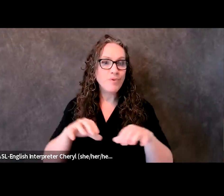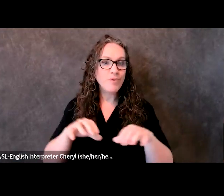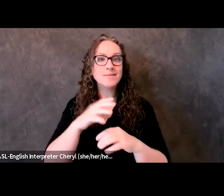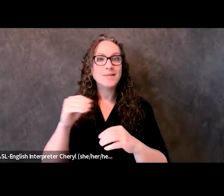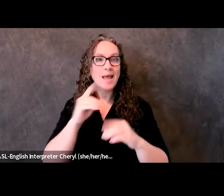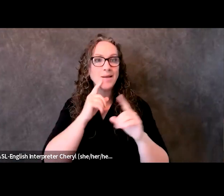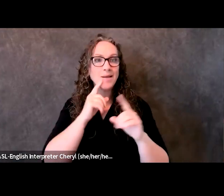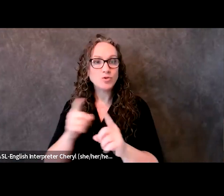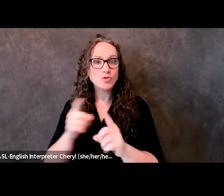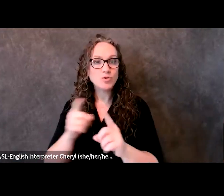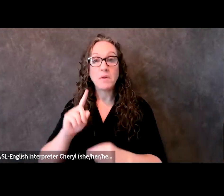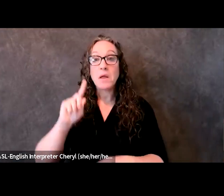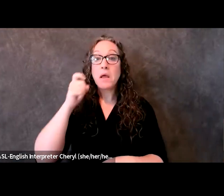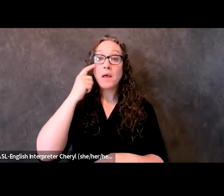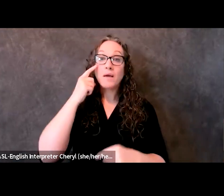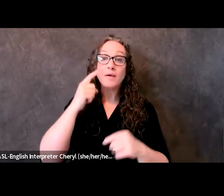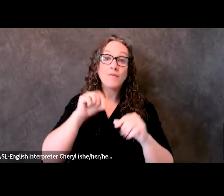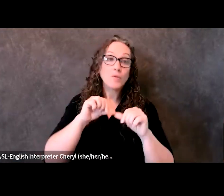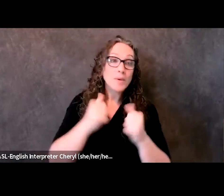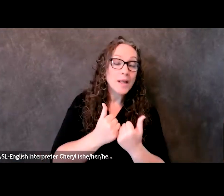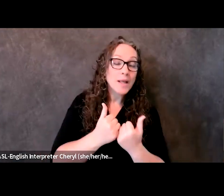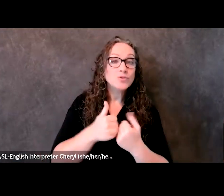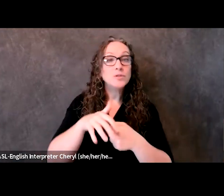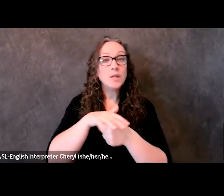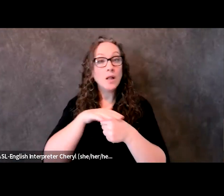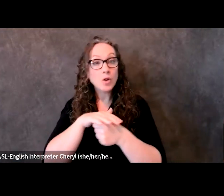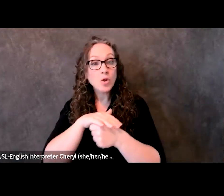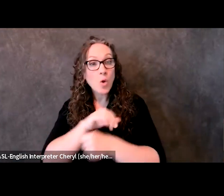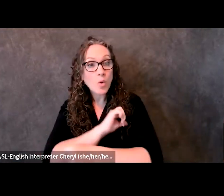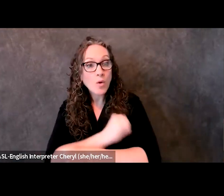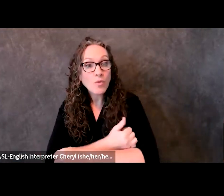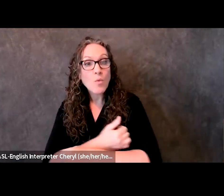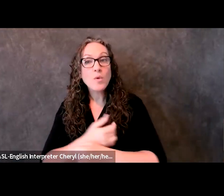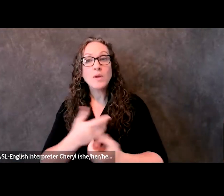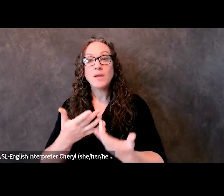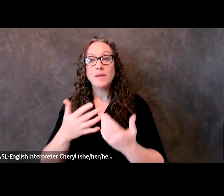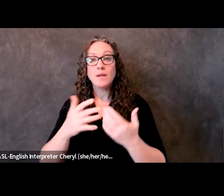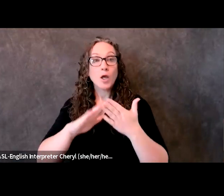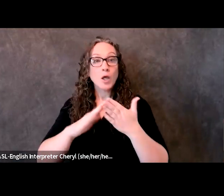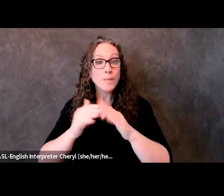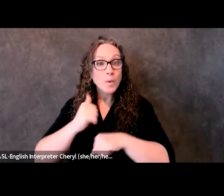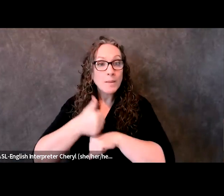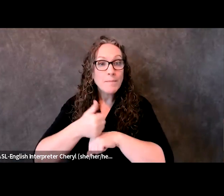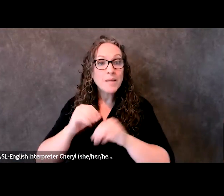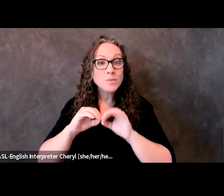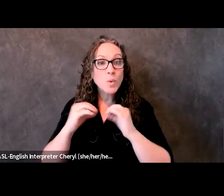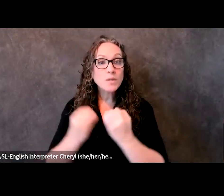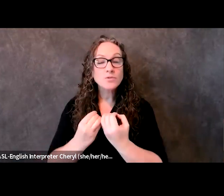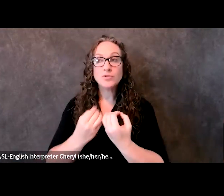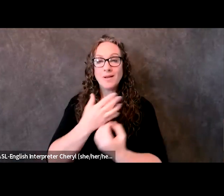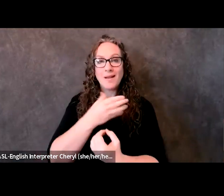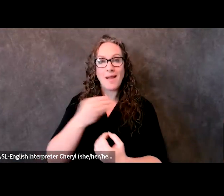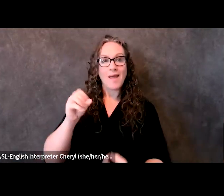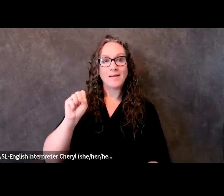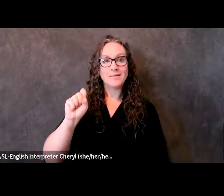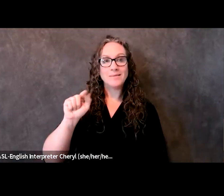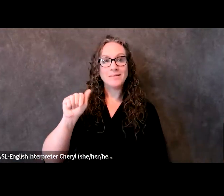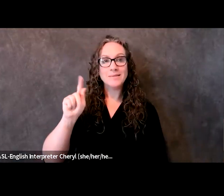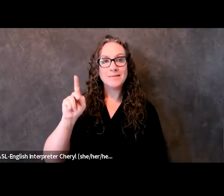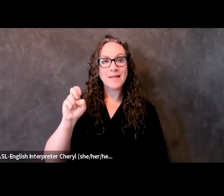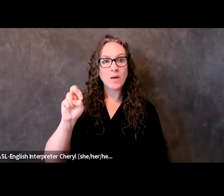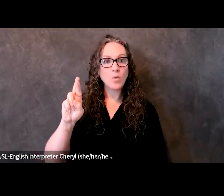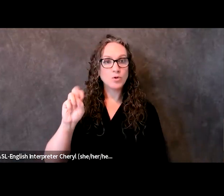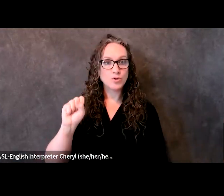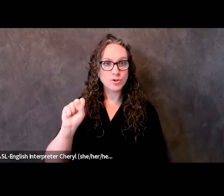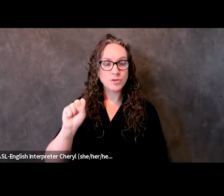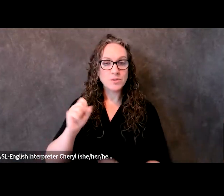government agencies, local jurisdictions, community-based organizations, and whole community stakeholders are using to